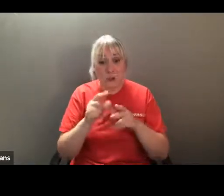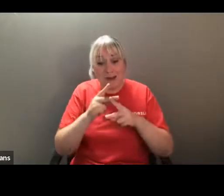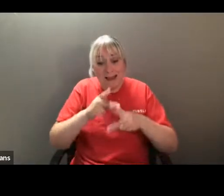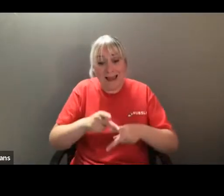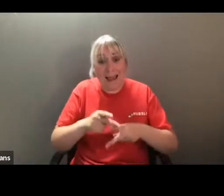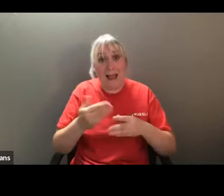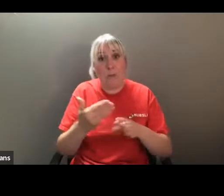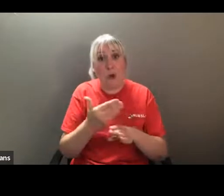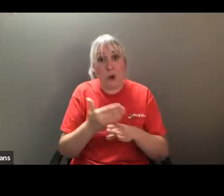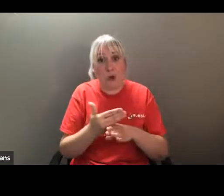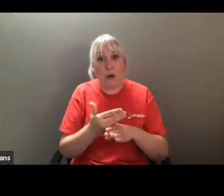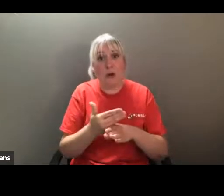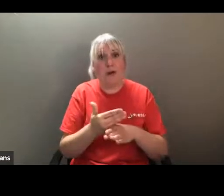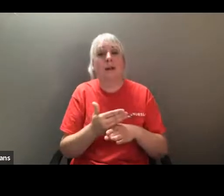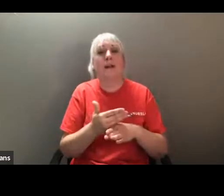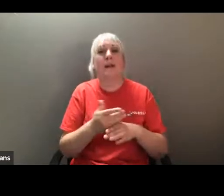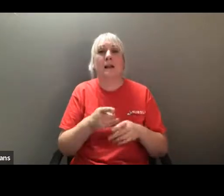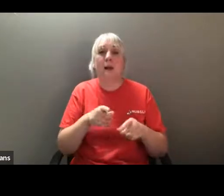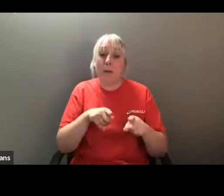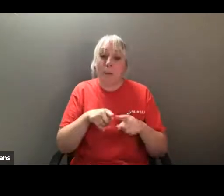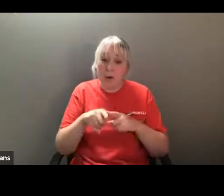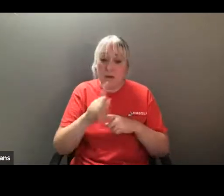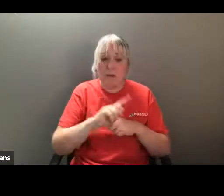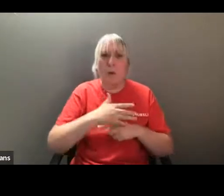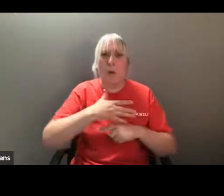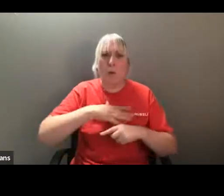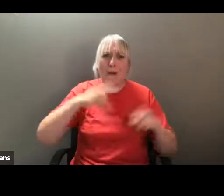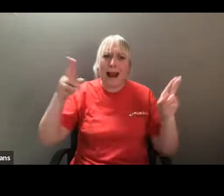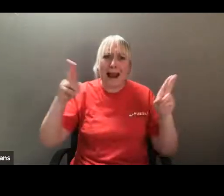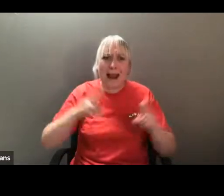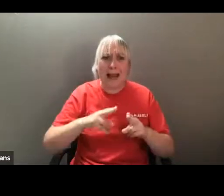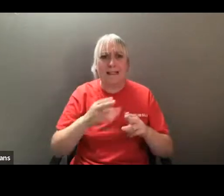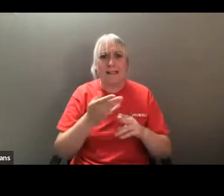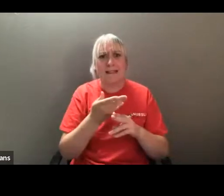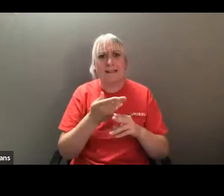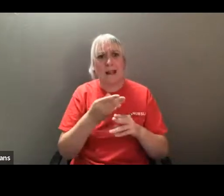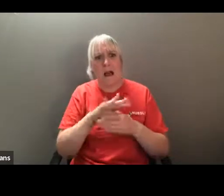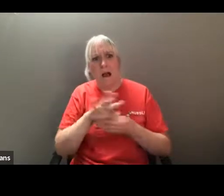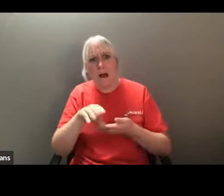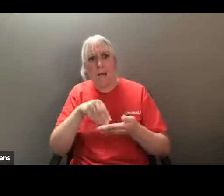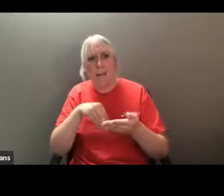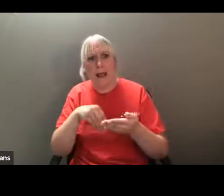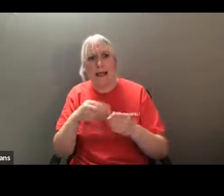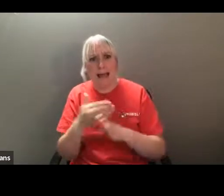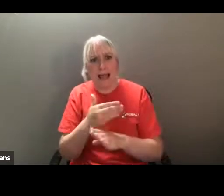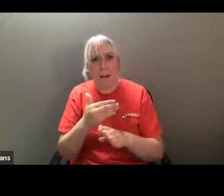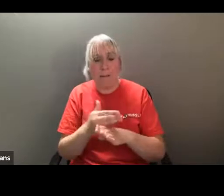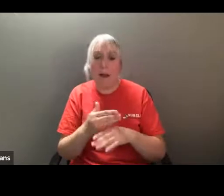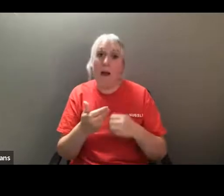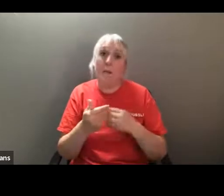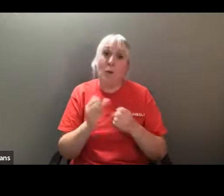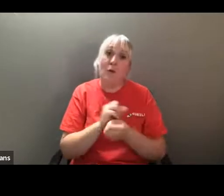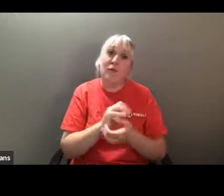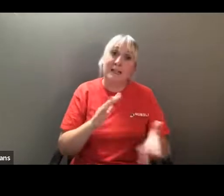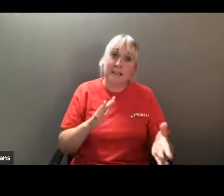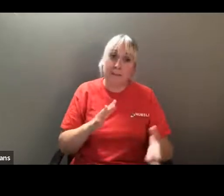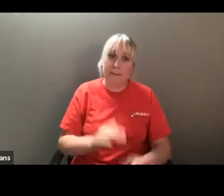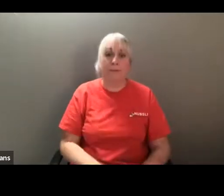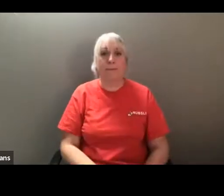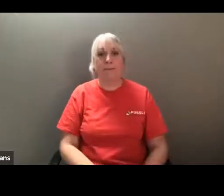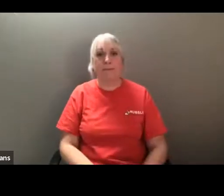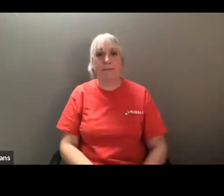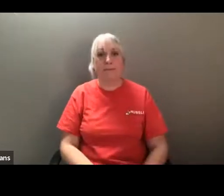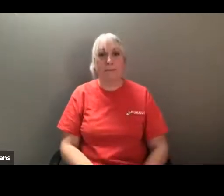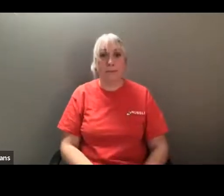social security systems are looking for less unpaid labour and more freedom. A far more progressive solution to the growing